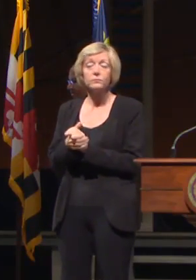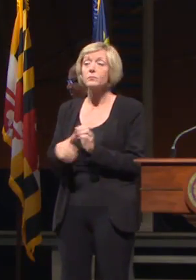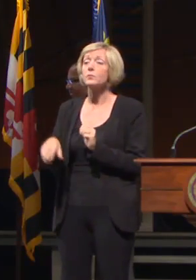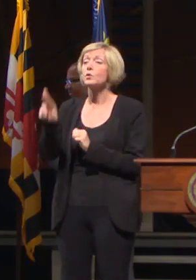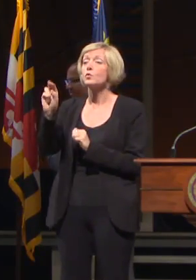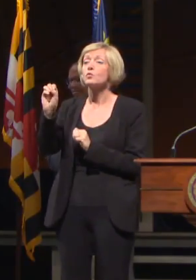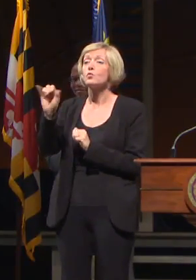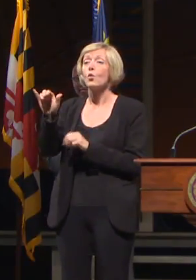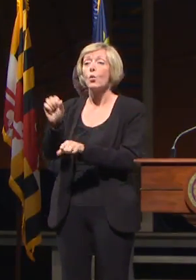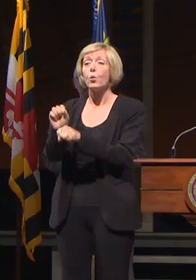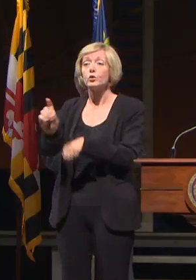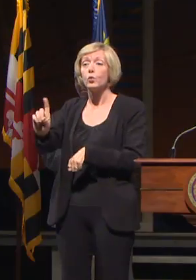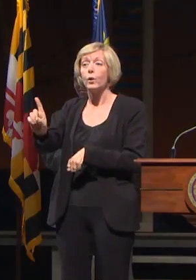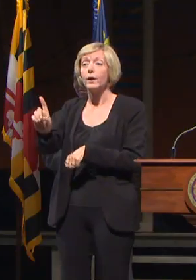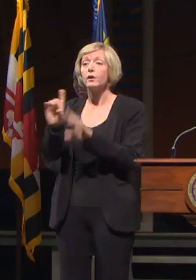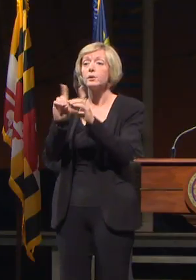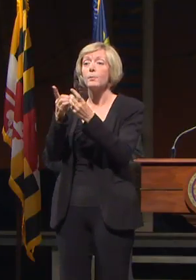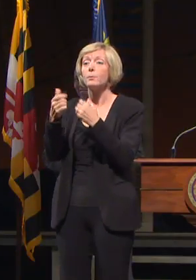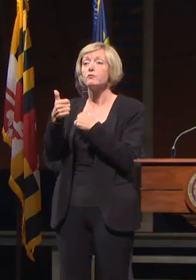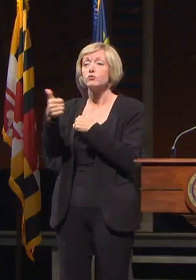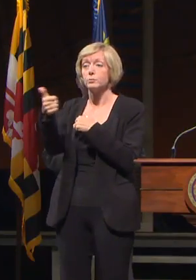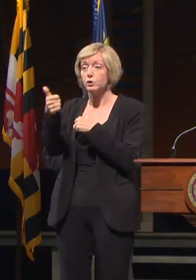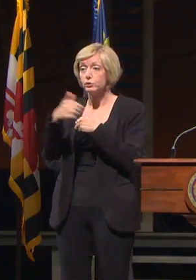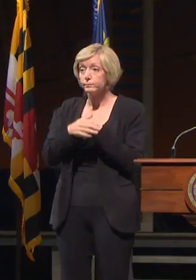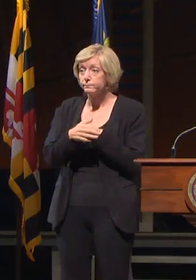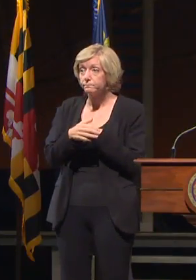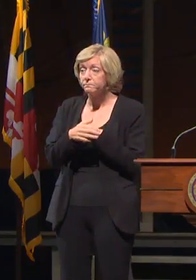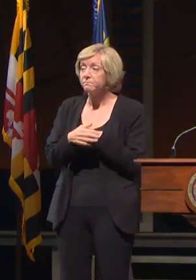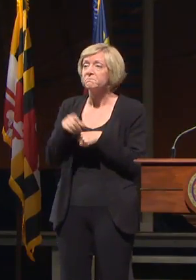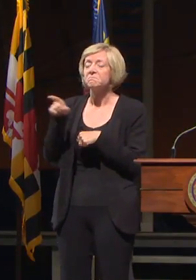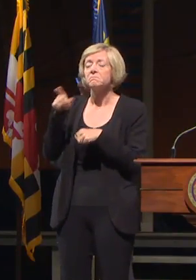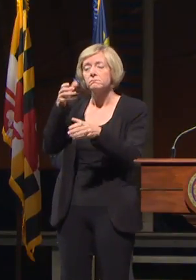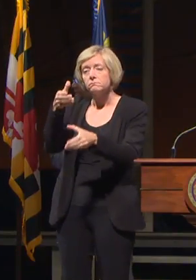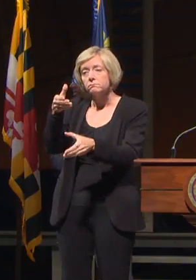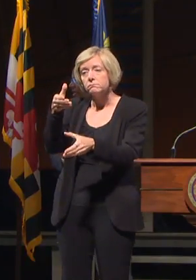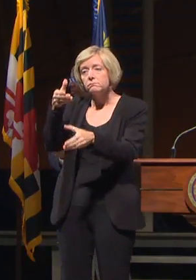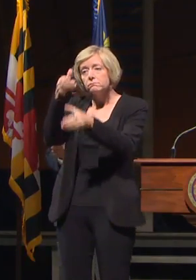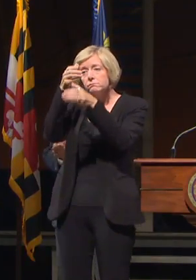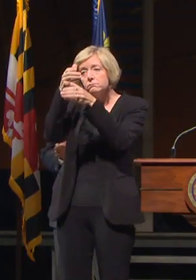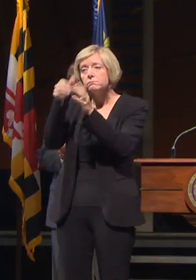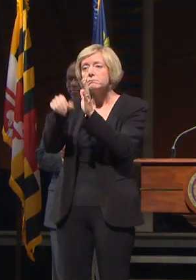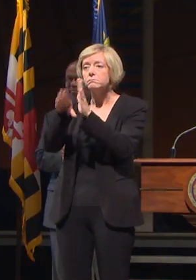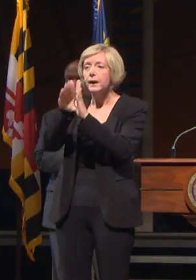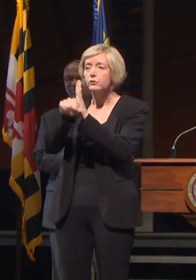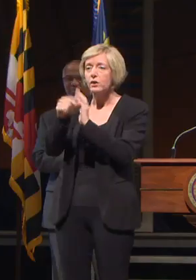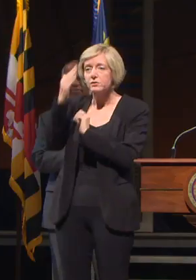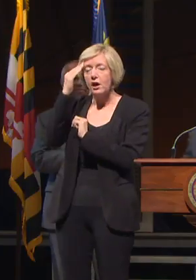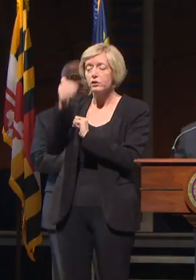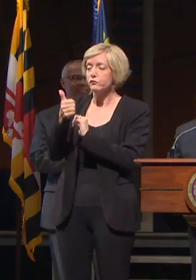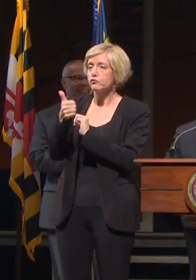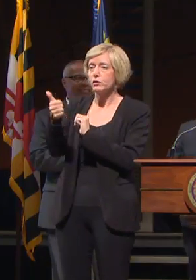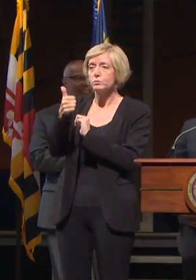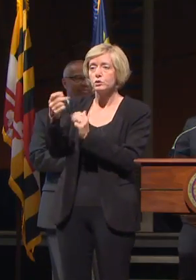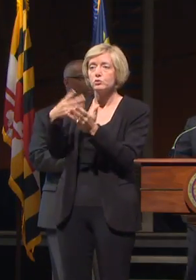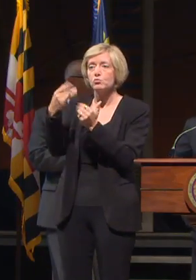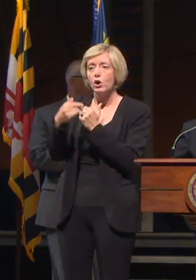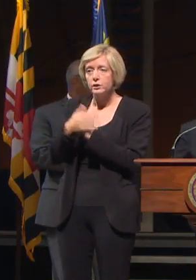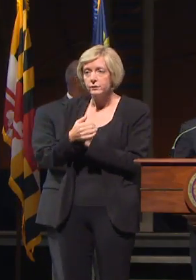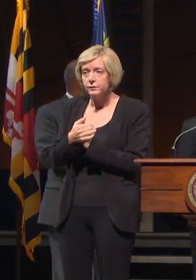is an employee at the Department of Transportation. He has tremendous institutional knowledge of transportation